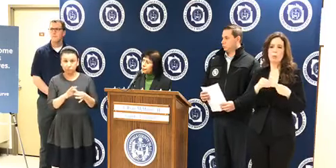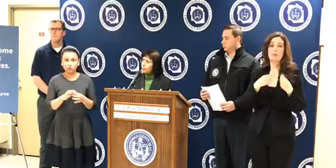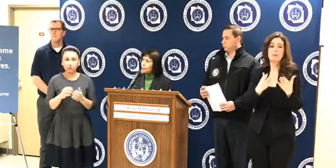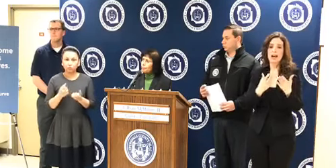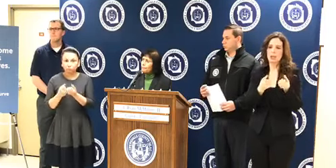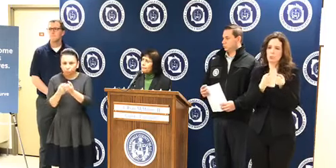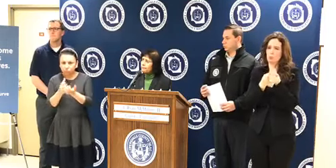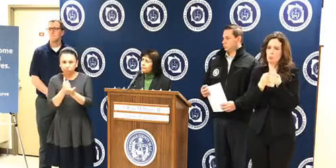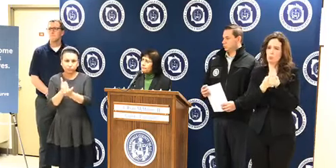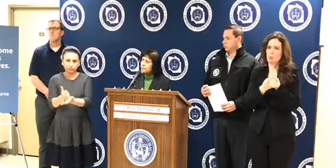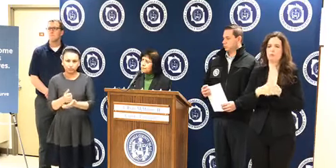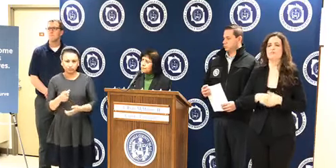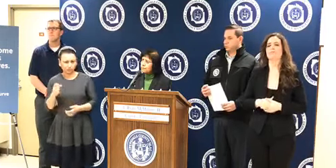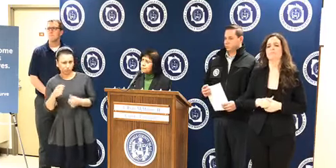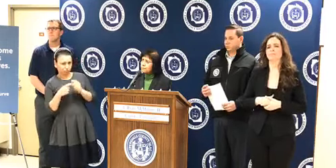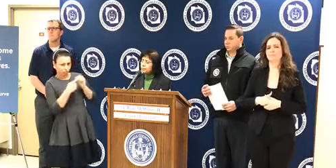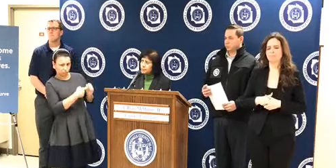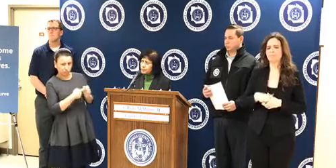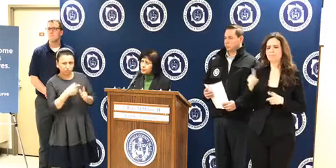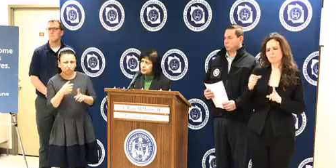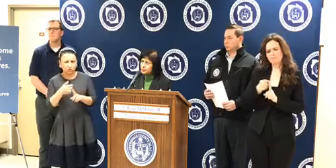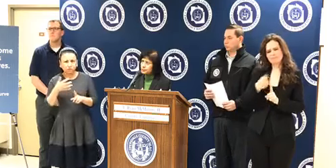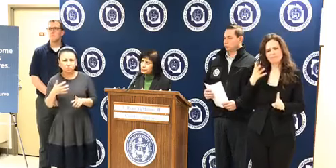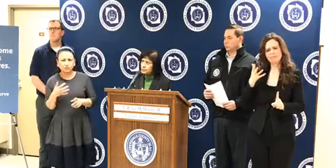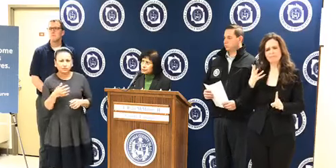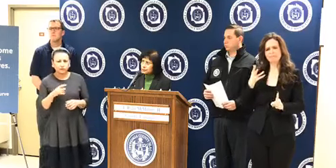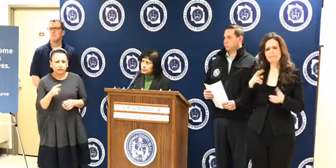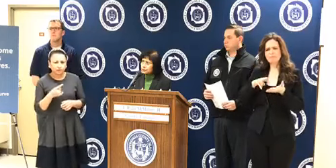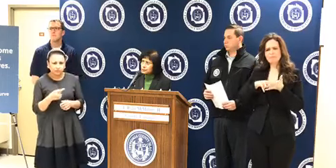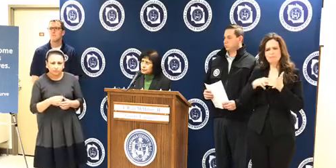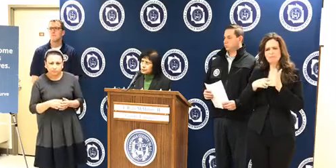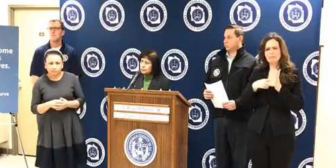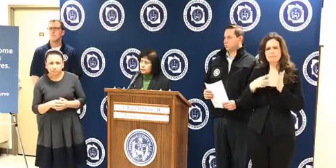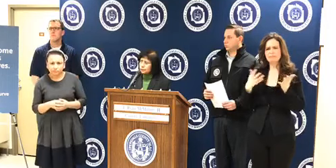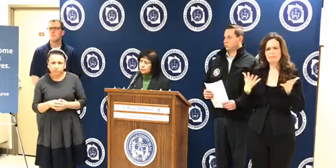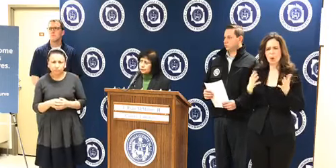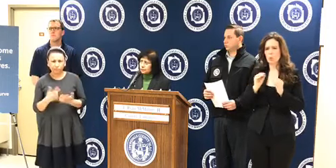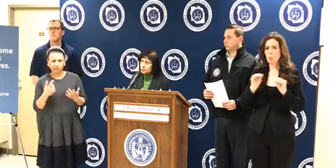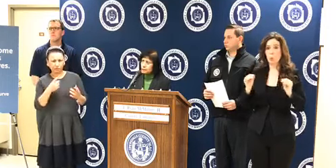you reiterate and expand on what you said earlier, that you're seeing no alarming trends in